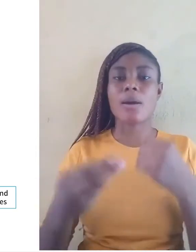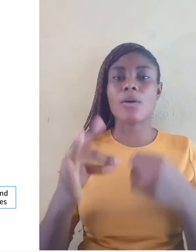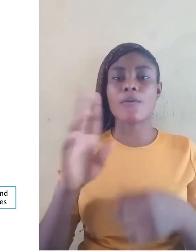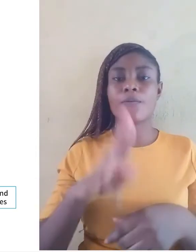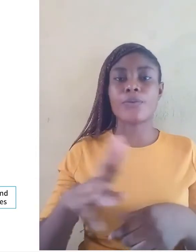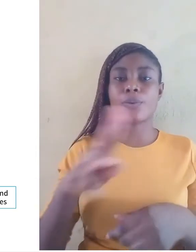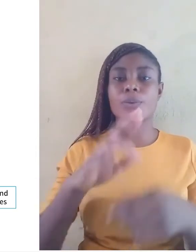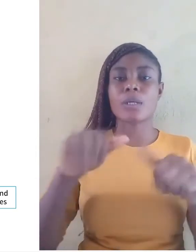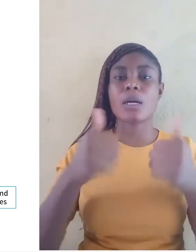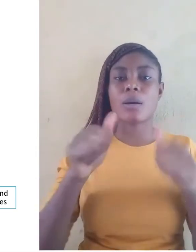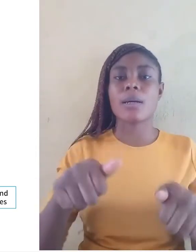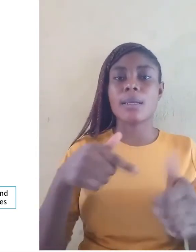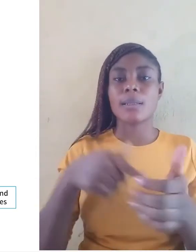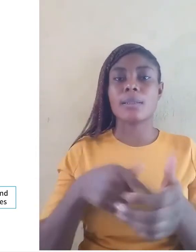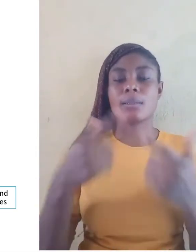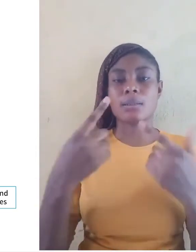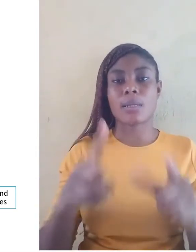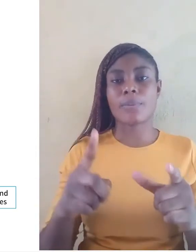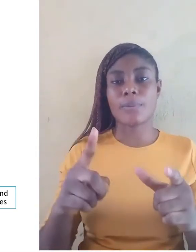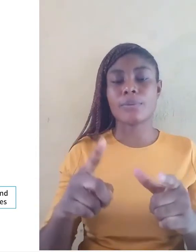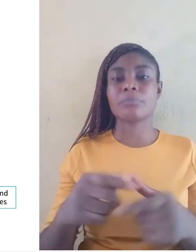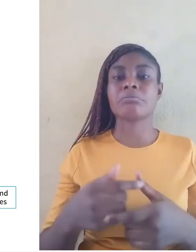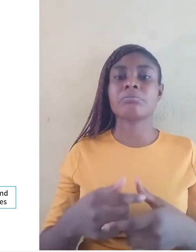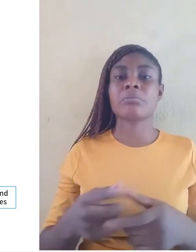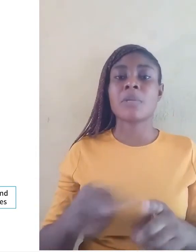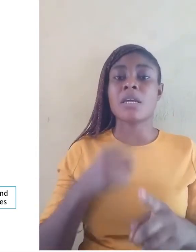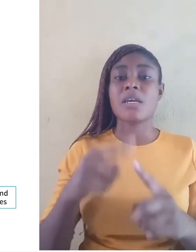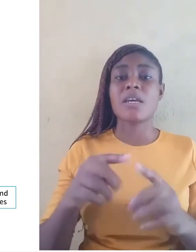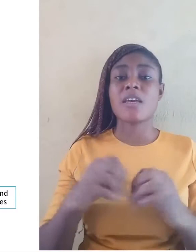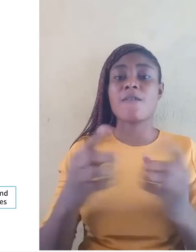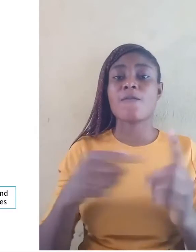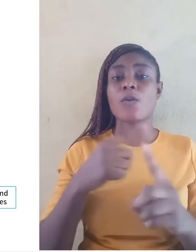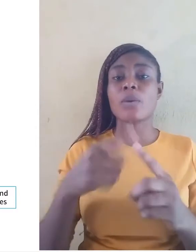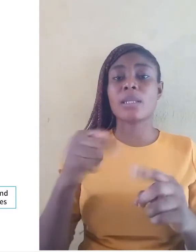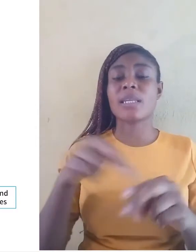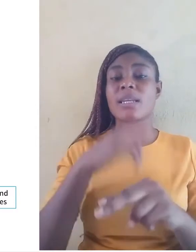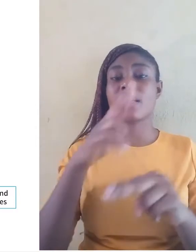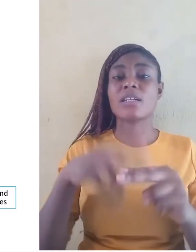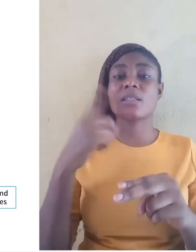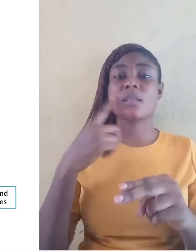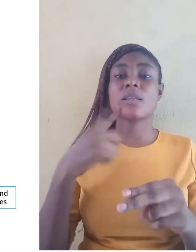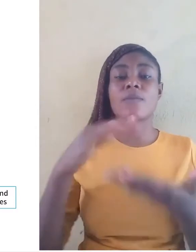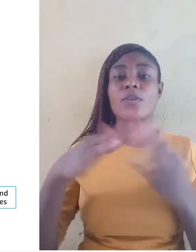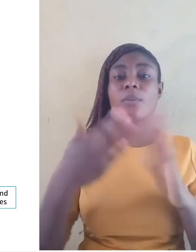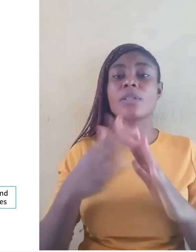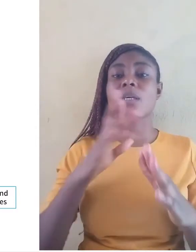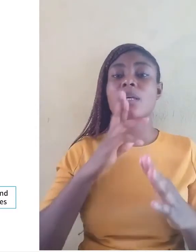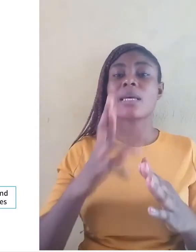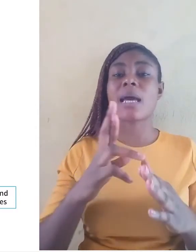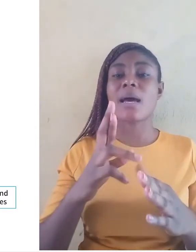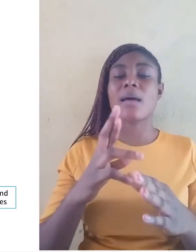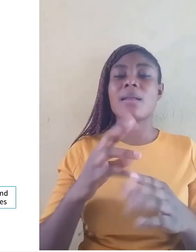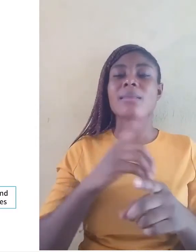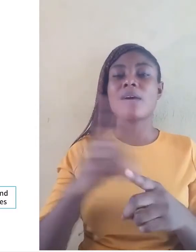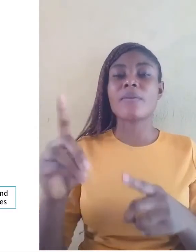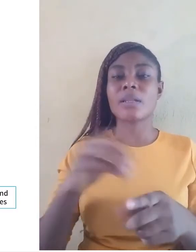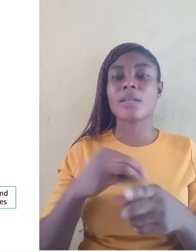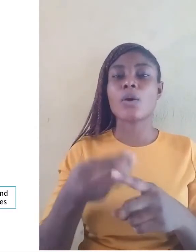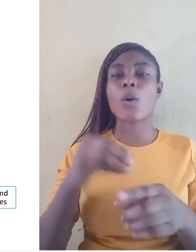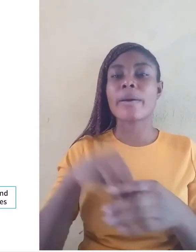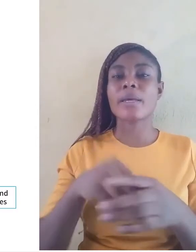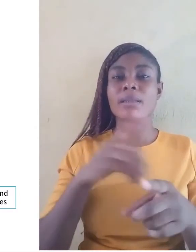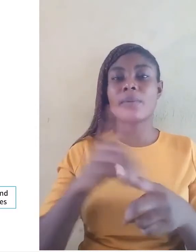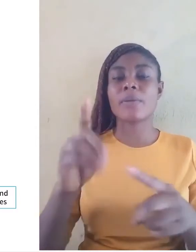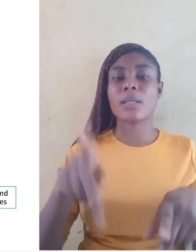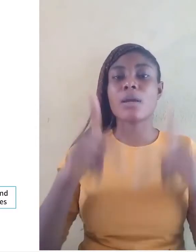How can this happen even when the national deaf community is directly or indirectly